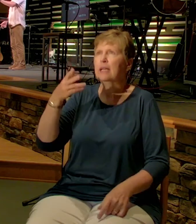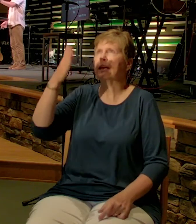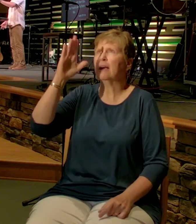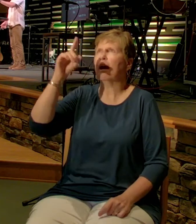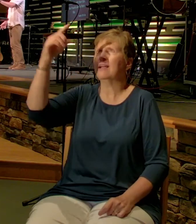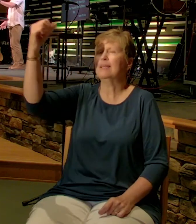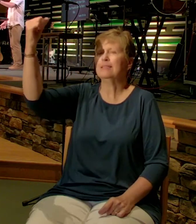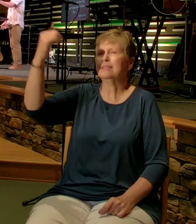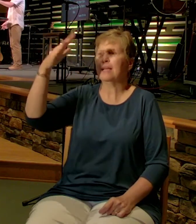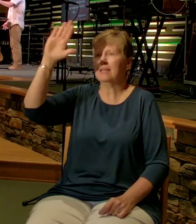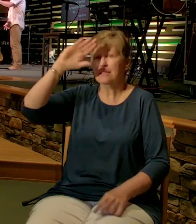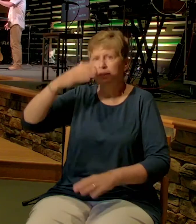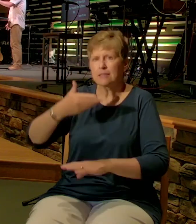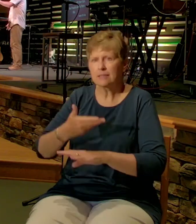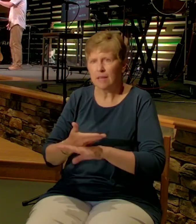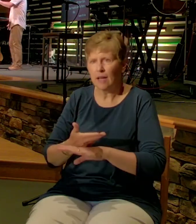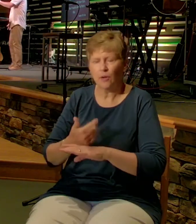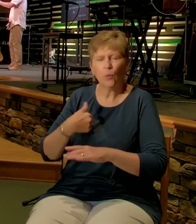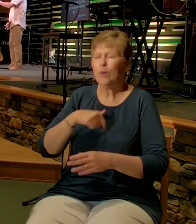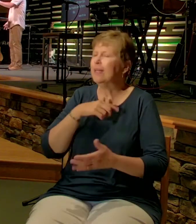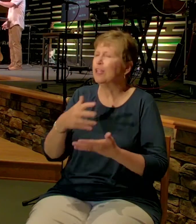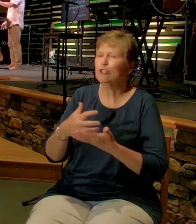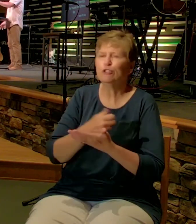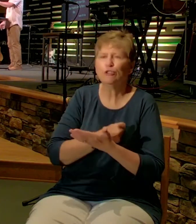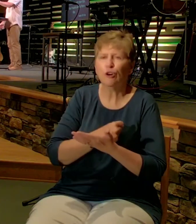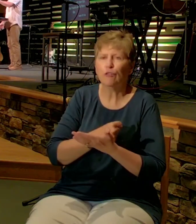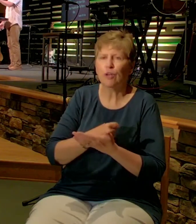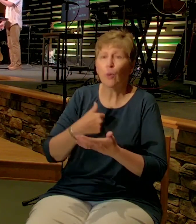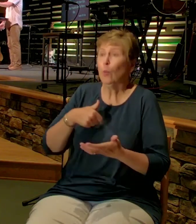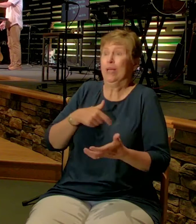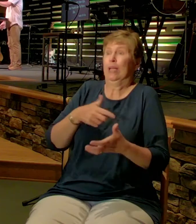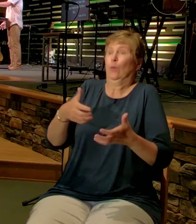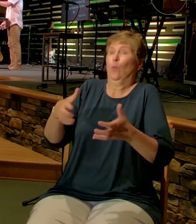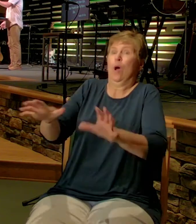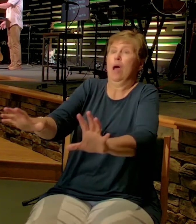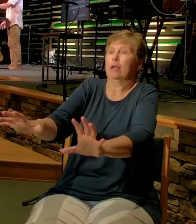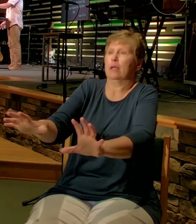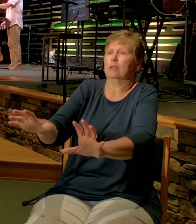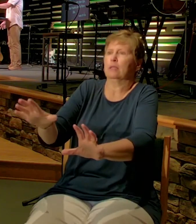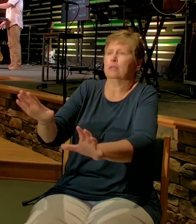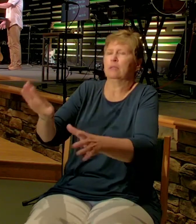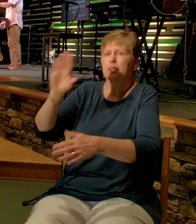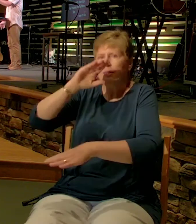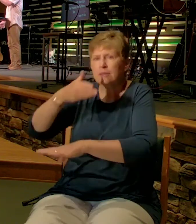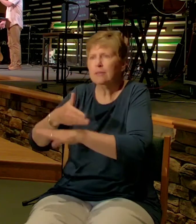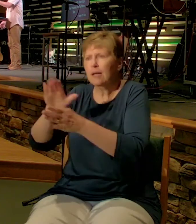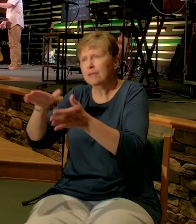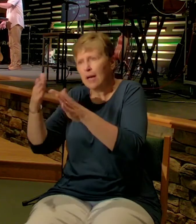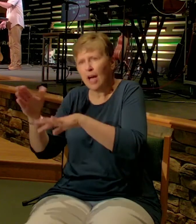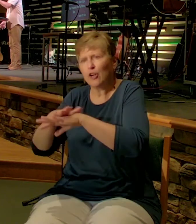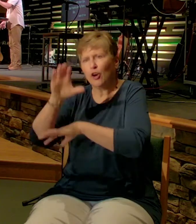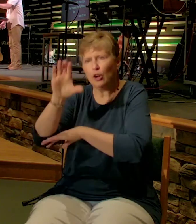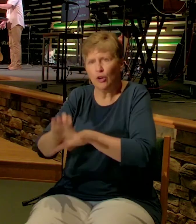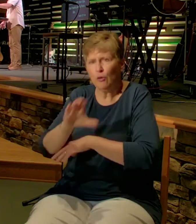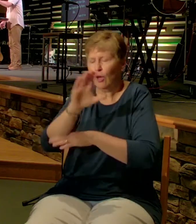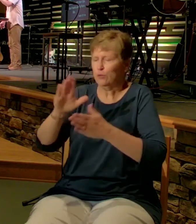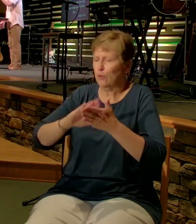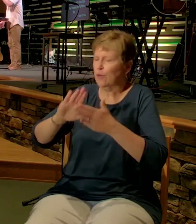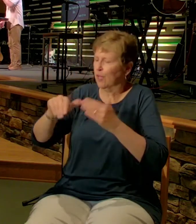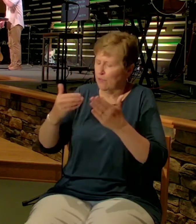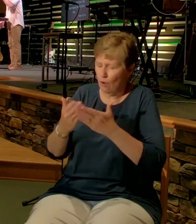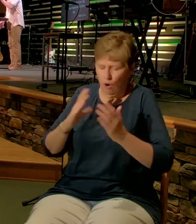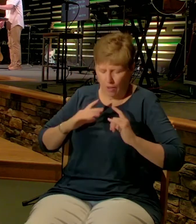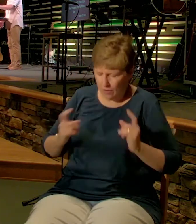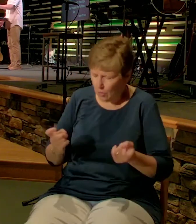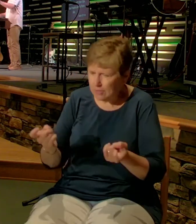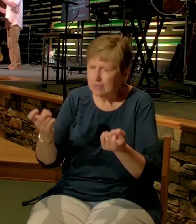only Son, when we didn't deserve it, even when we didn't want it, to die upon a cross for the forgiveness of our sins, for